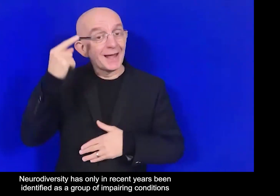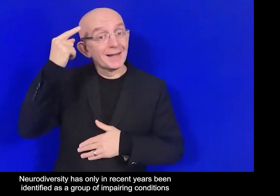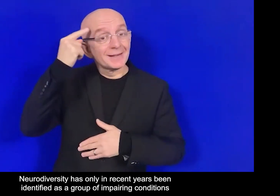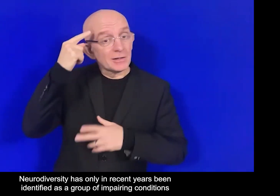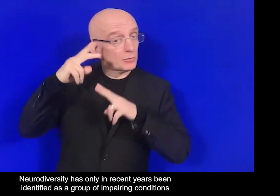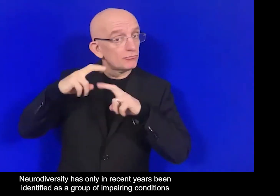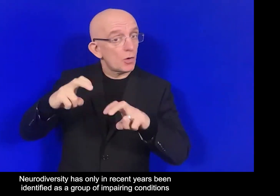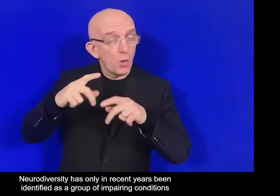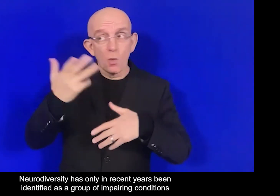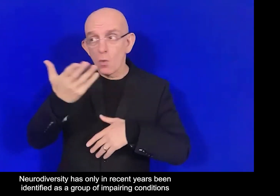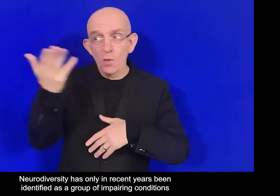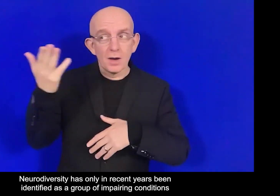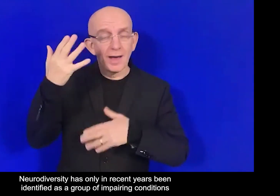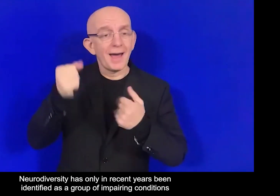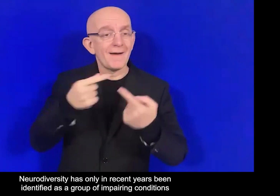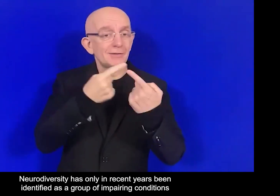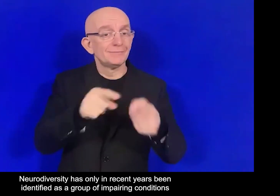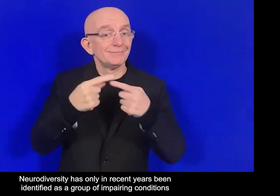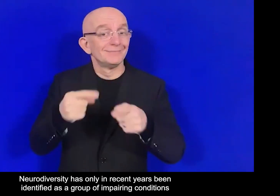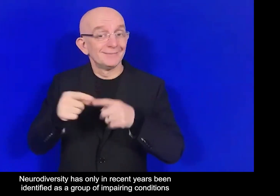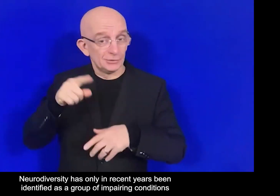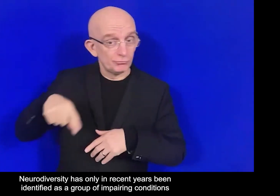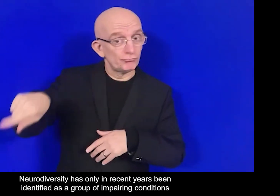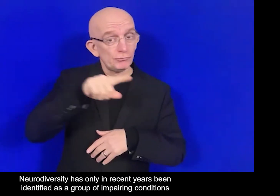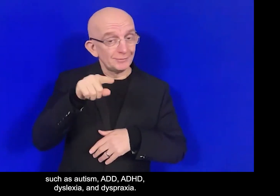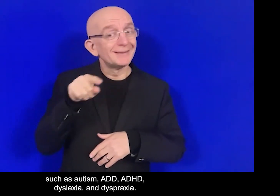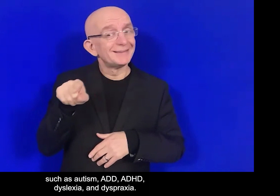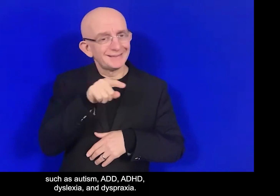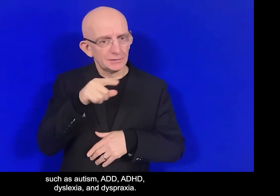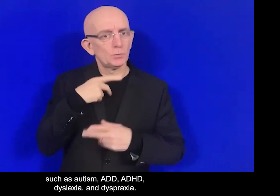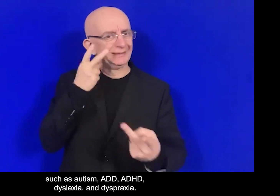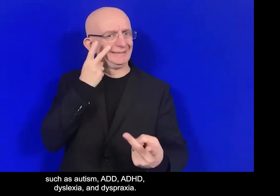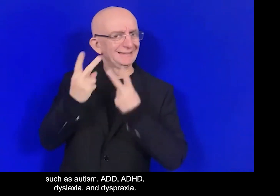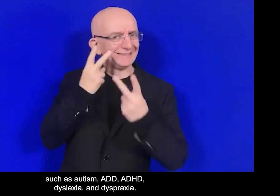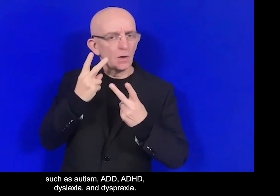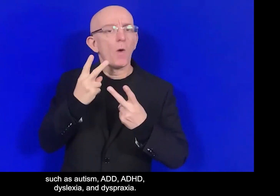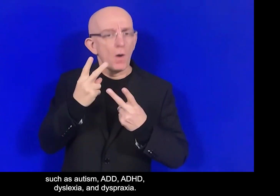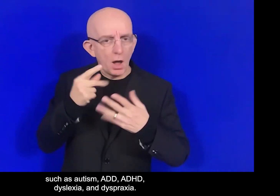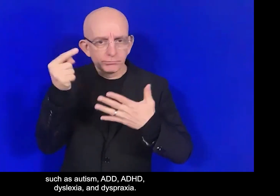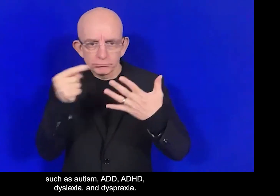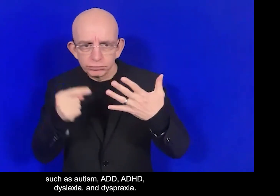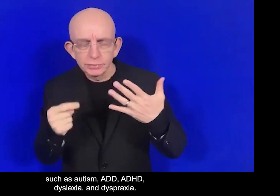recent years been identified as a group of impairing conditions, such as autism,